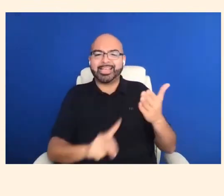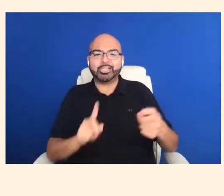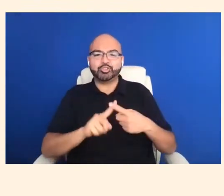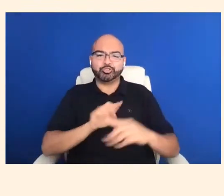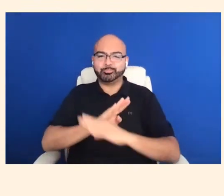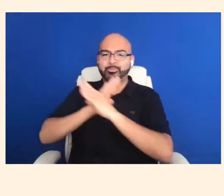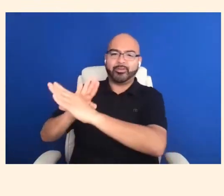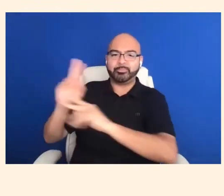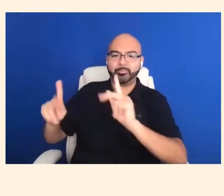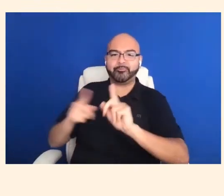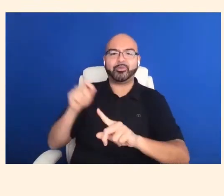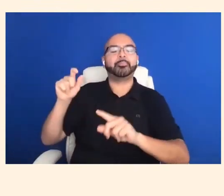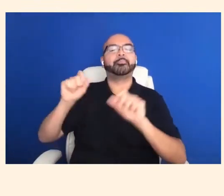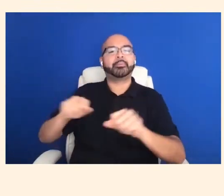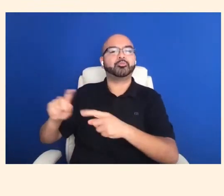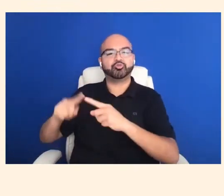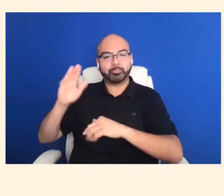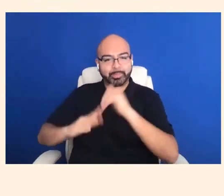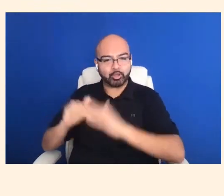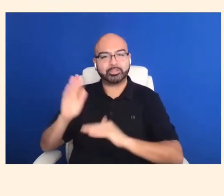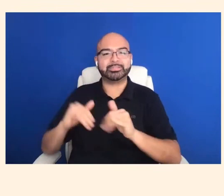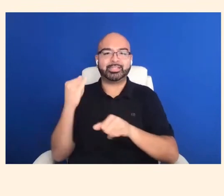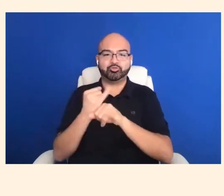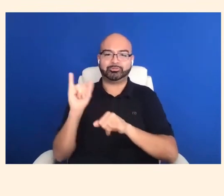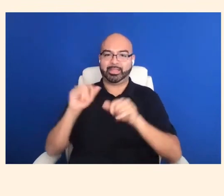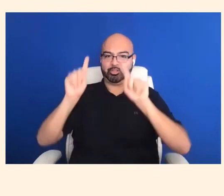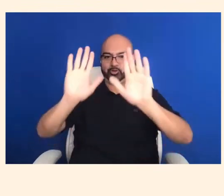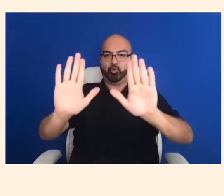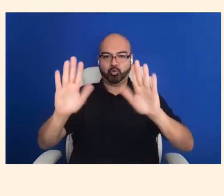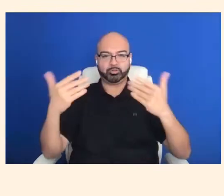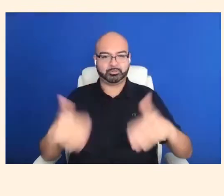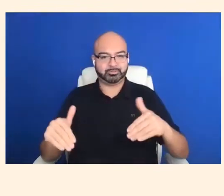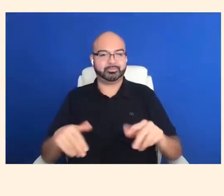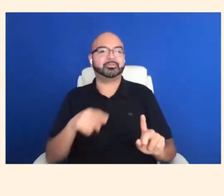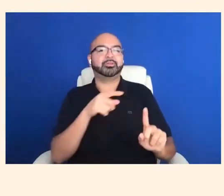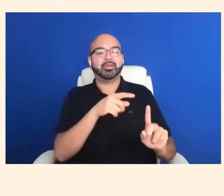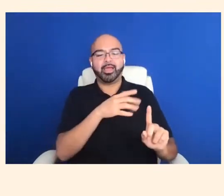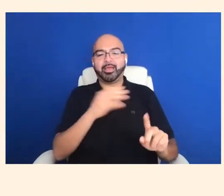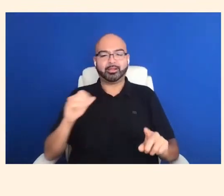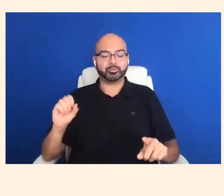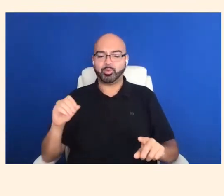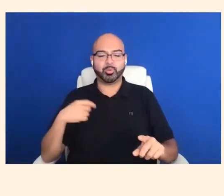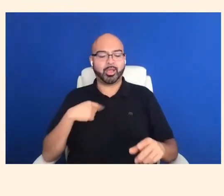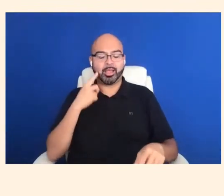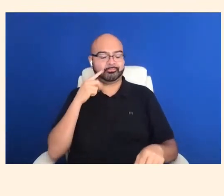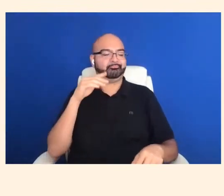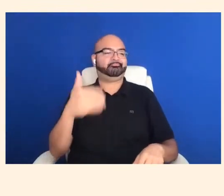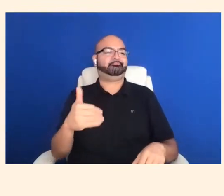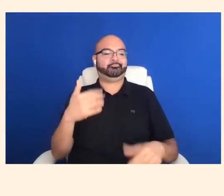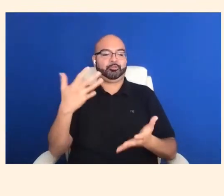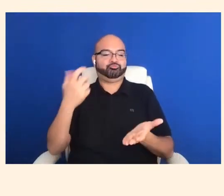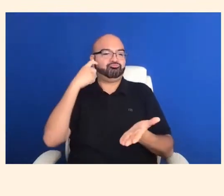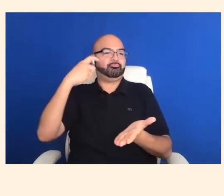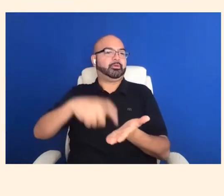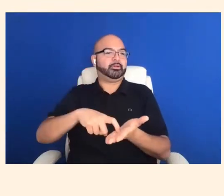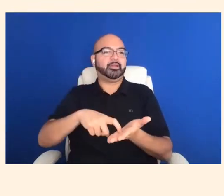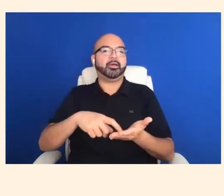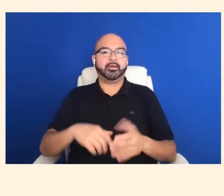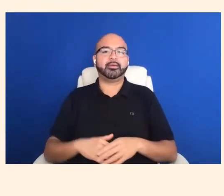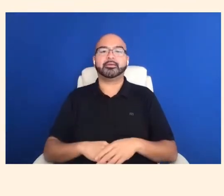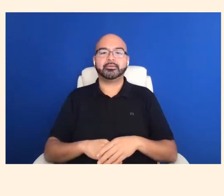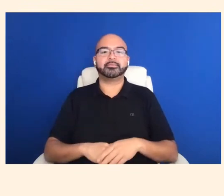build institutions like this. Um, Absolutely. and so I think it's just really recognizing the